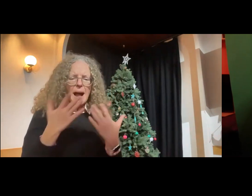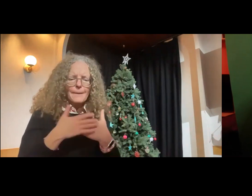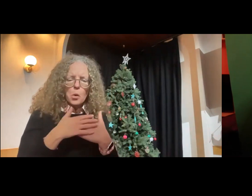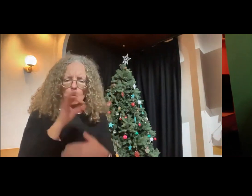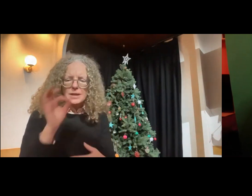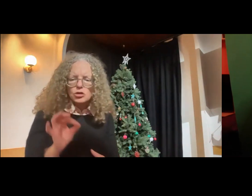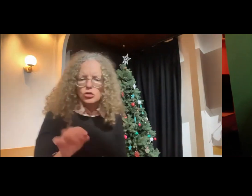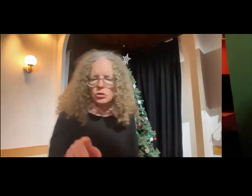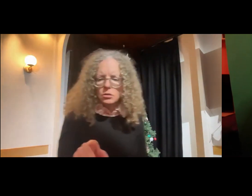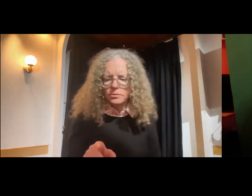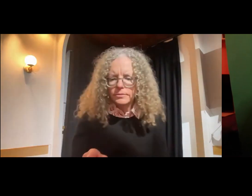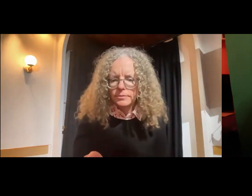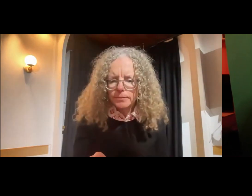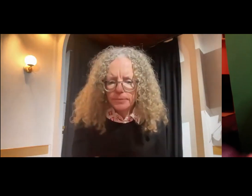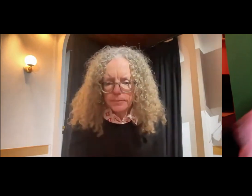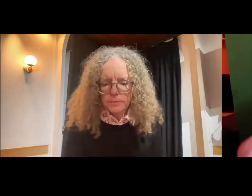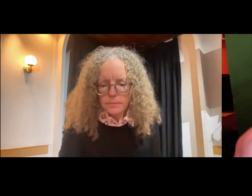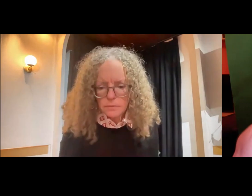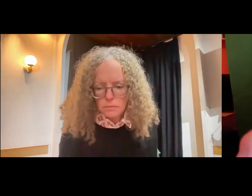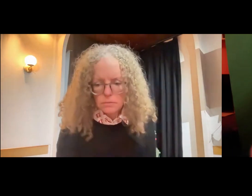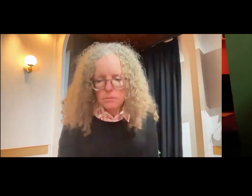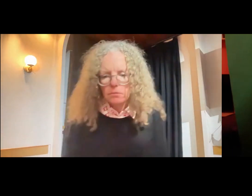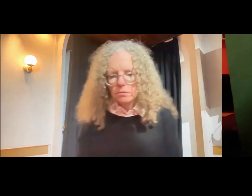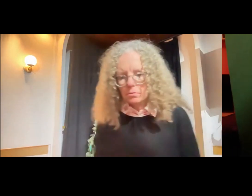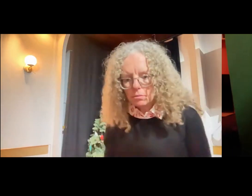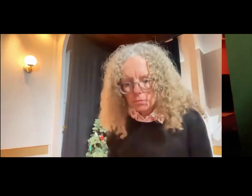So it seems that we have 3 questions online.